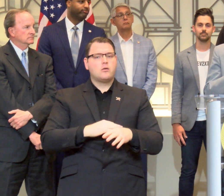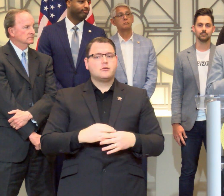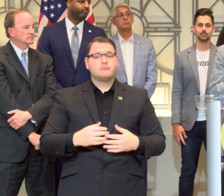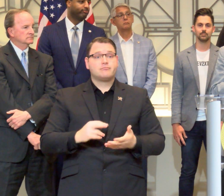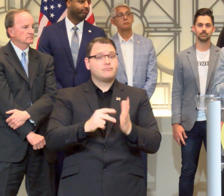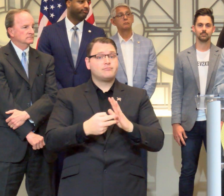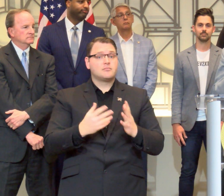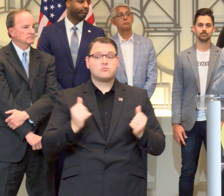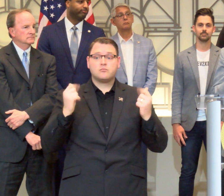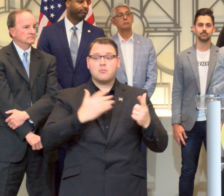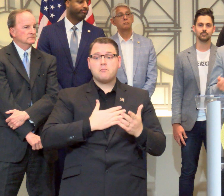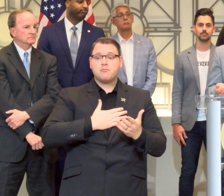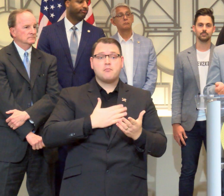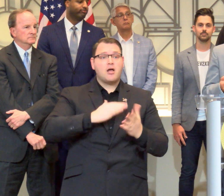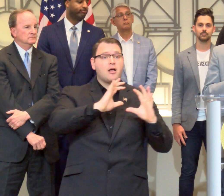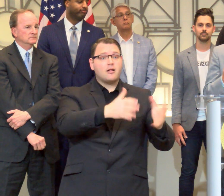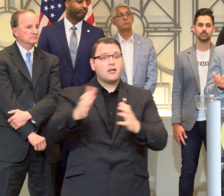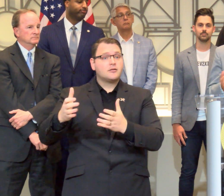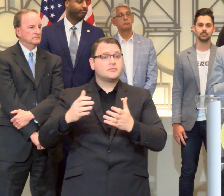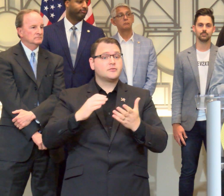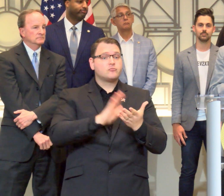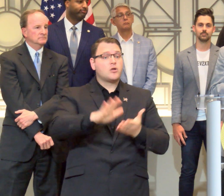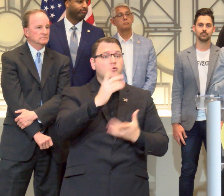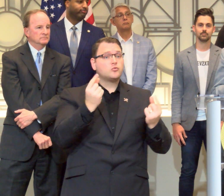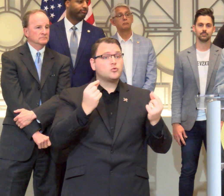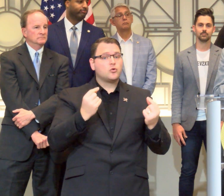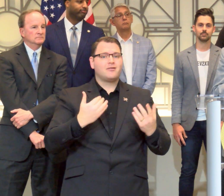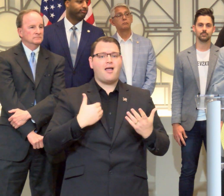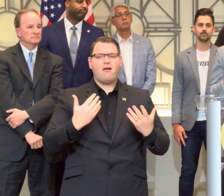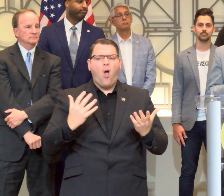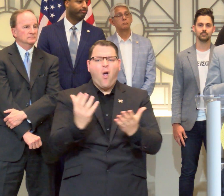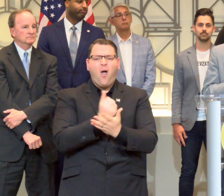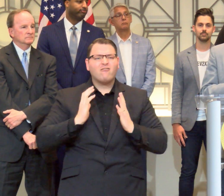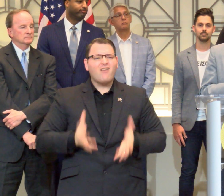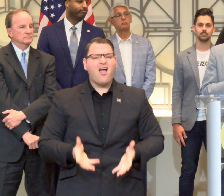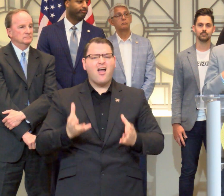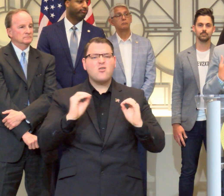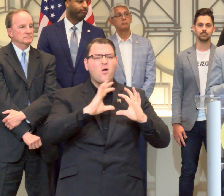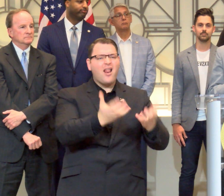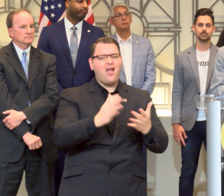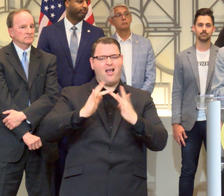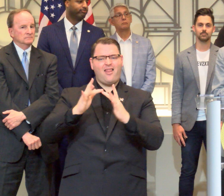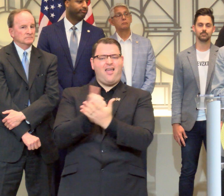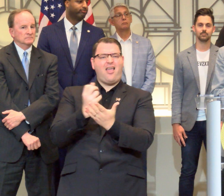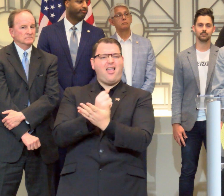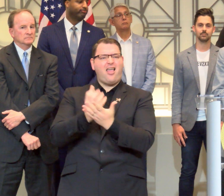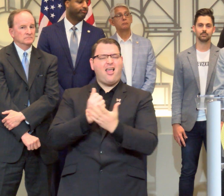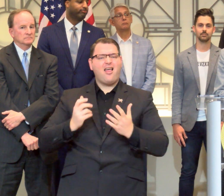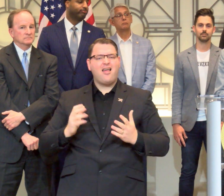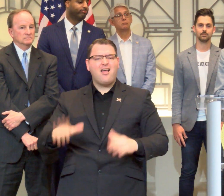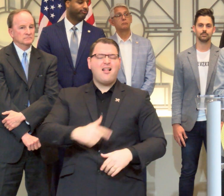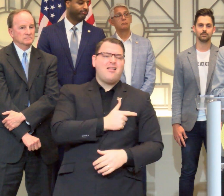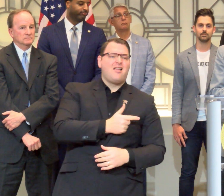park, more free time to hang out with friends at the dorms, more free time to hang out at home. However, I